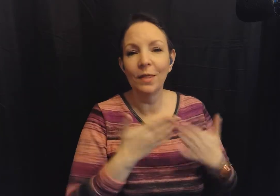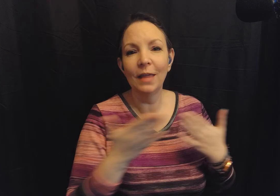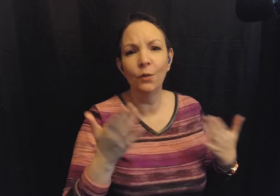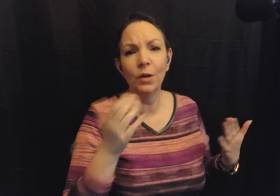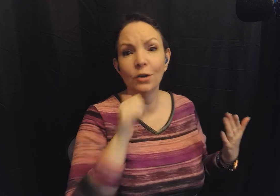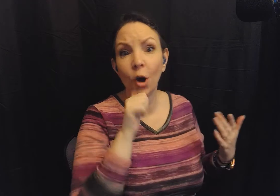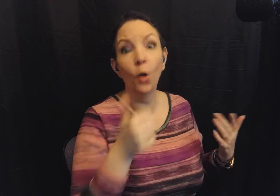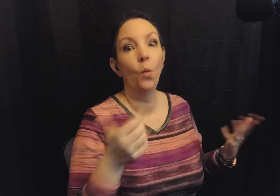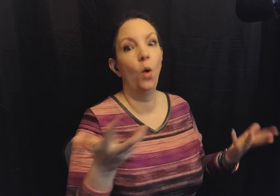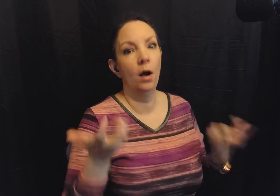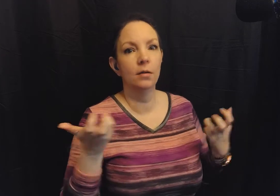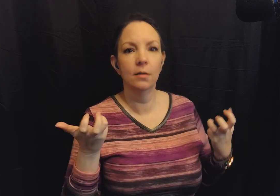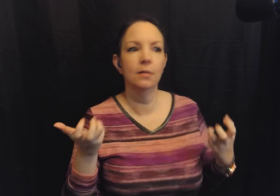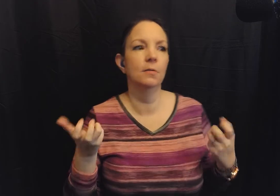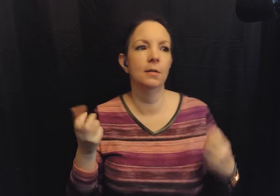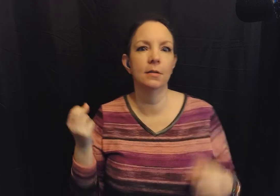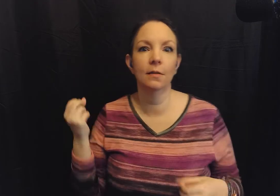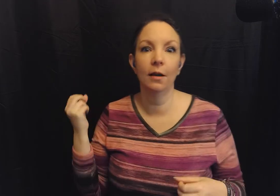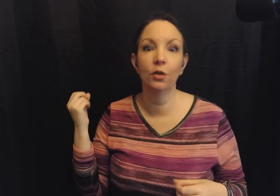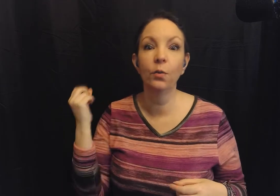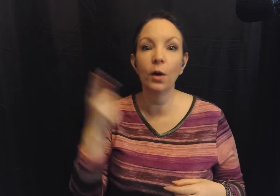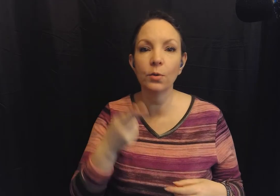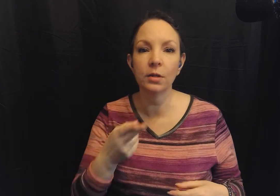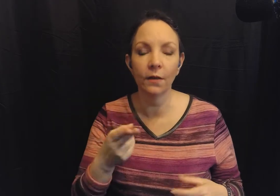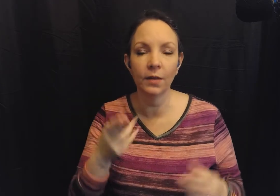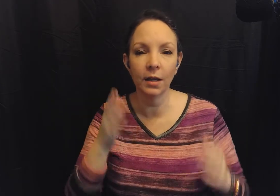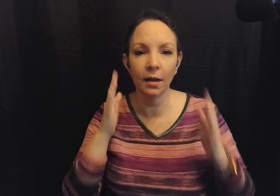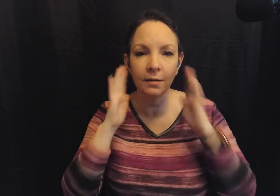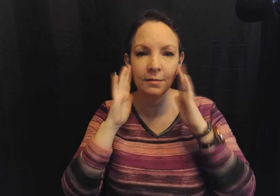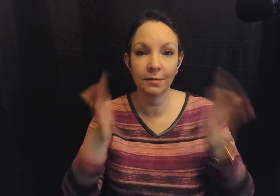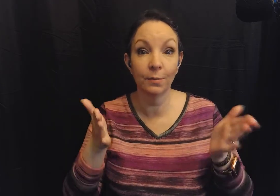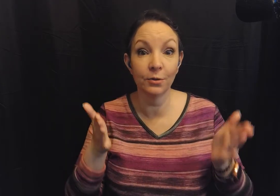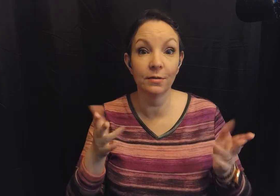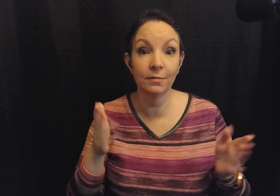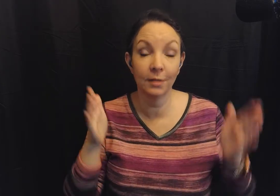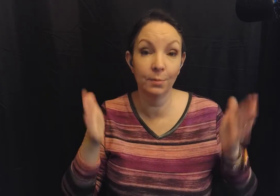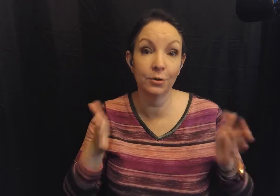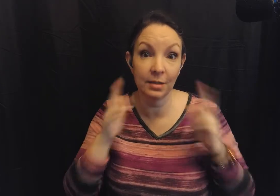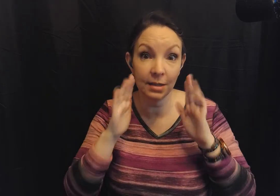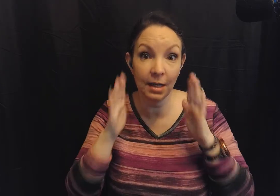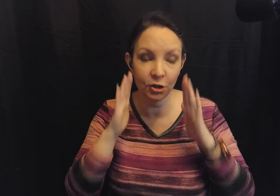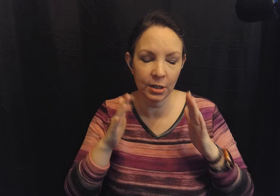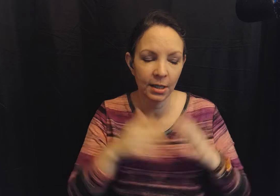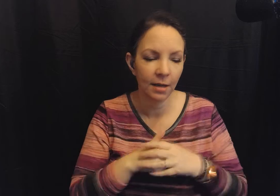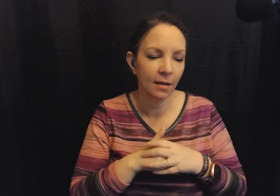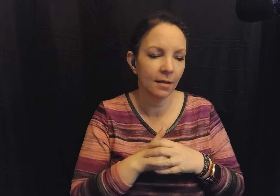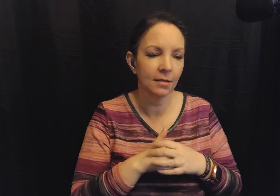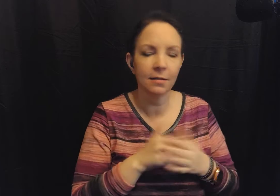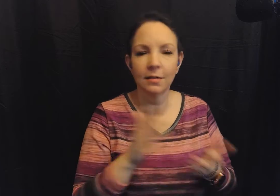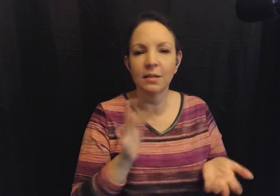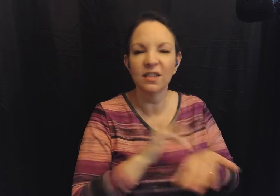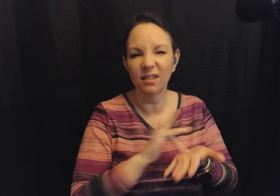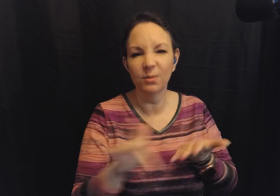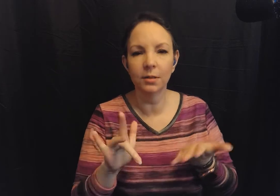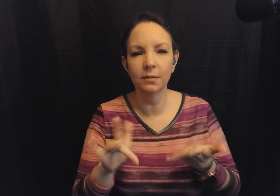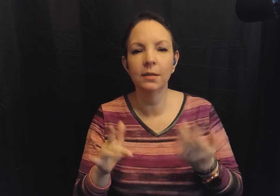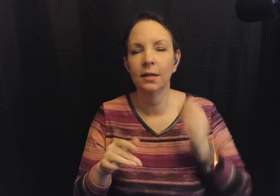we don't want to do is like throw stuff to get a person's attention. That's considered rude.